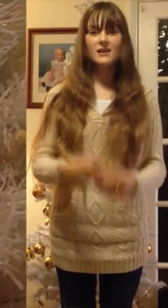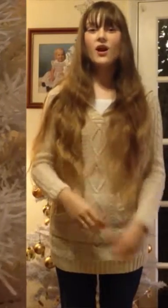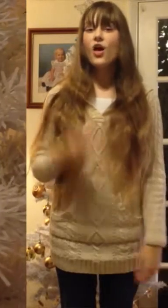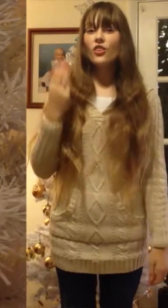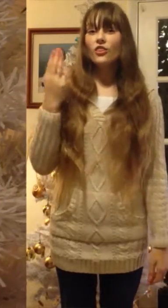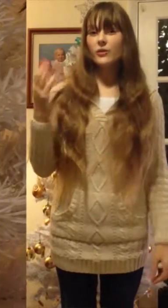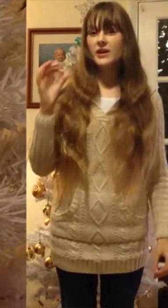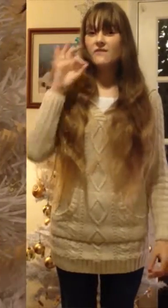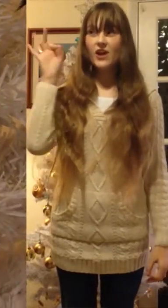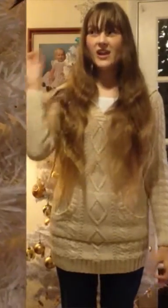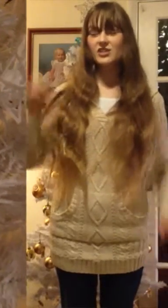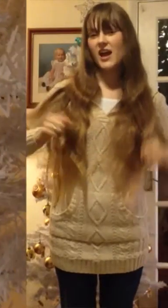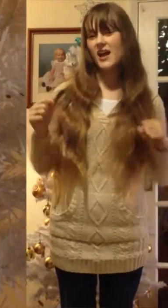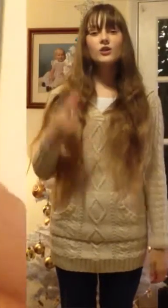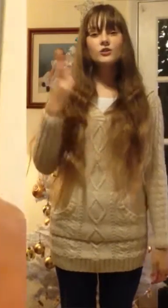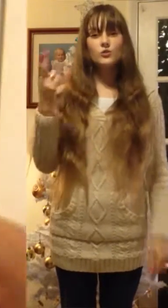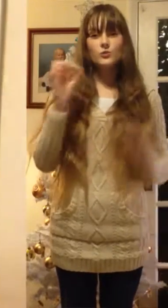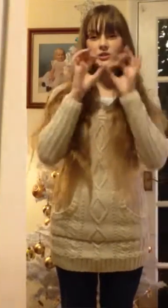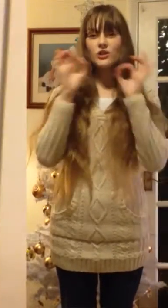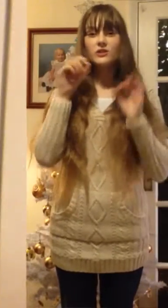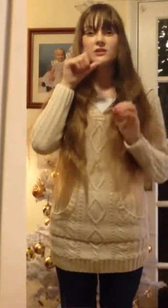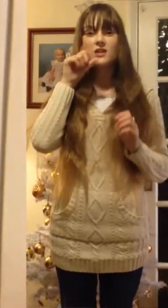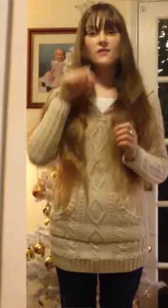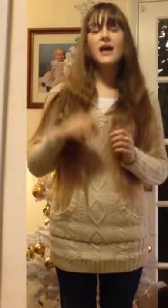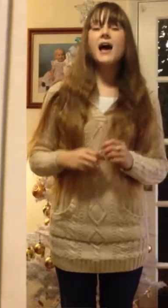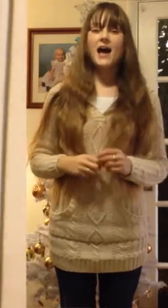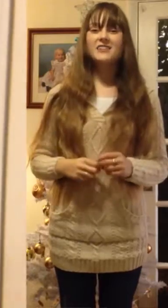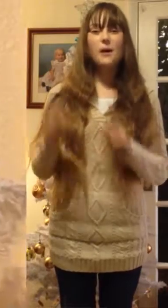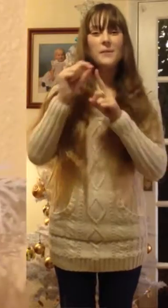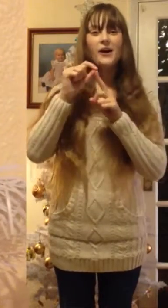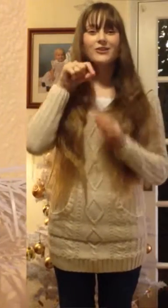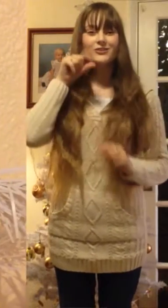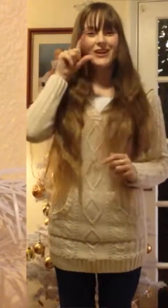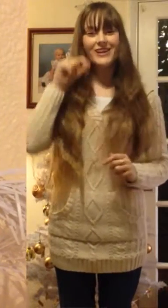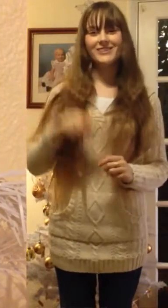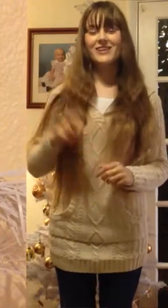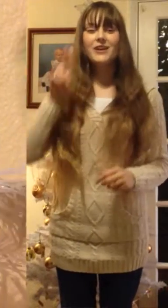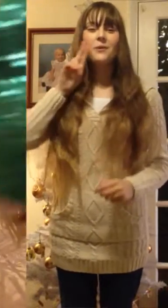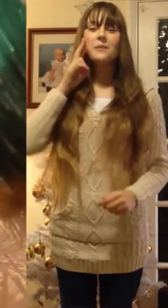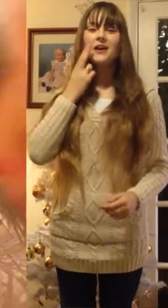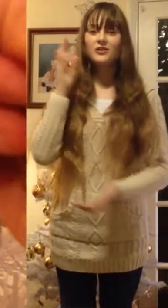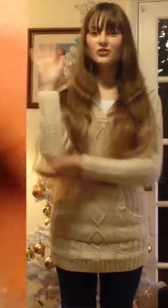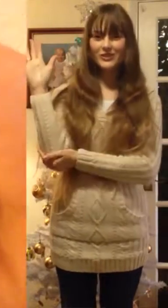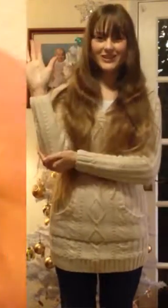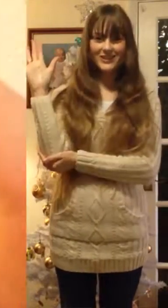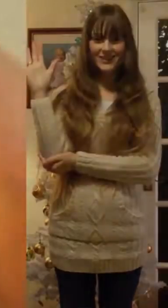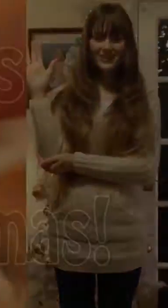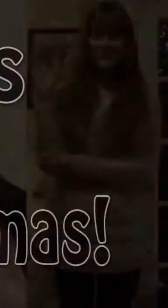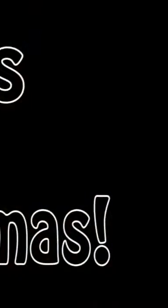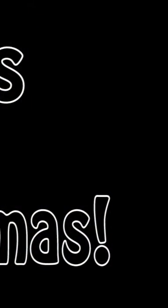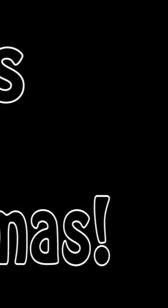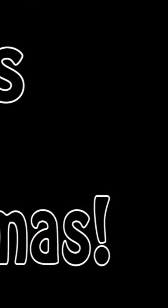me, three French hens, two turtledoves and a partridge in a pear tree.